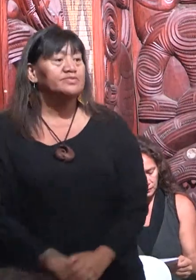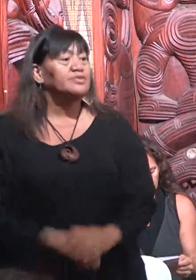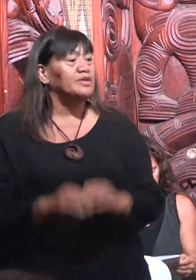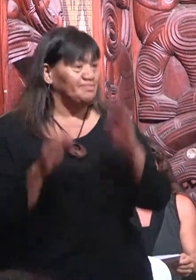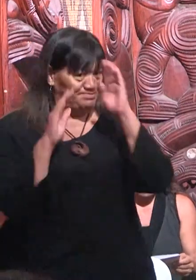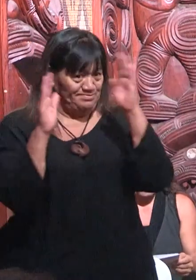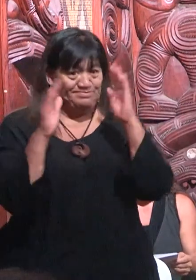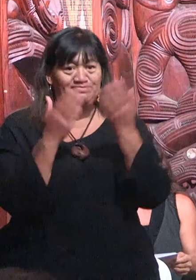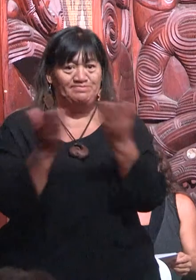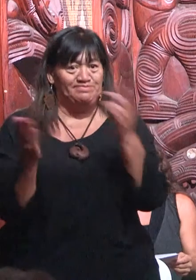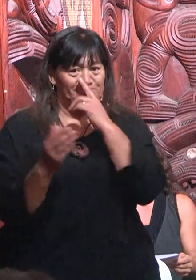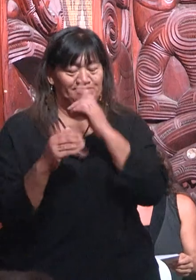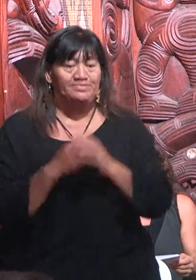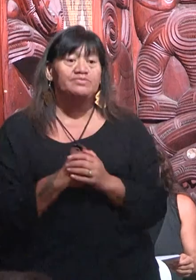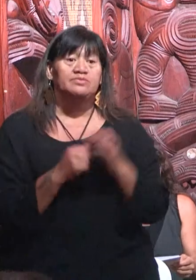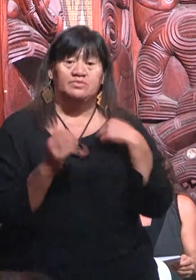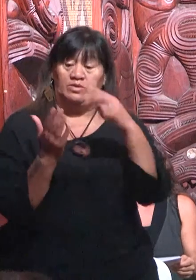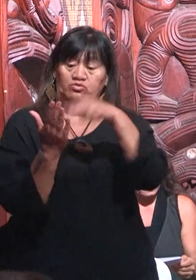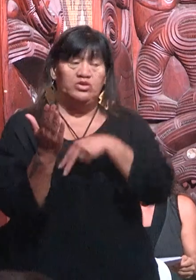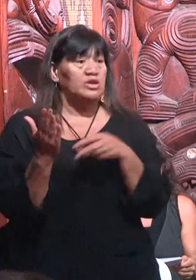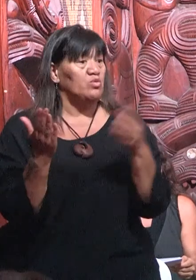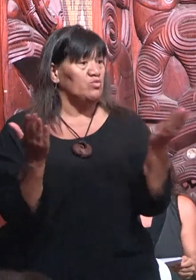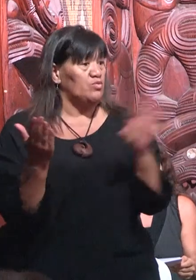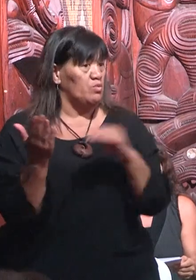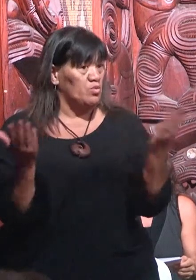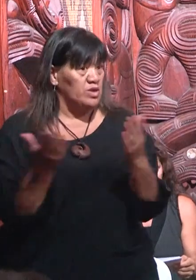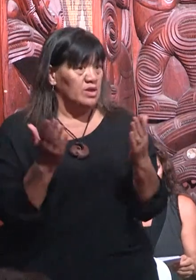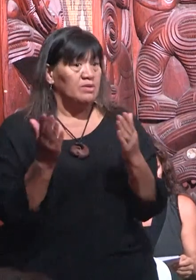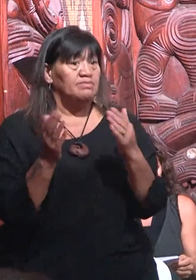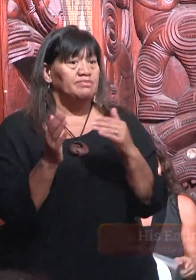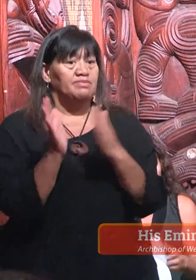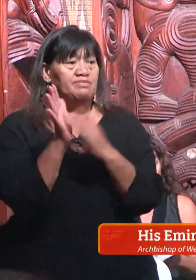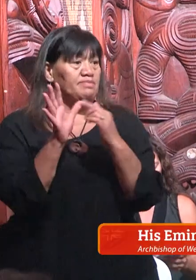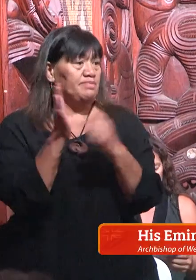Tēnā tātou katoa. A reading from the Gospel of St. Matthew.